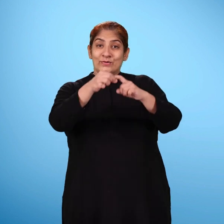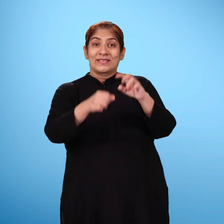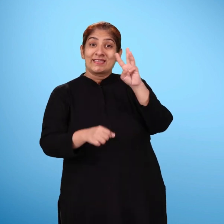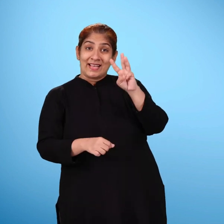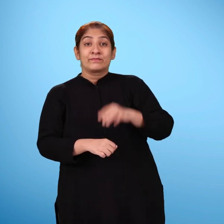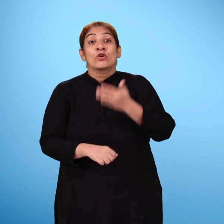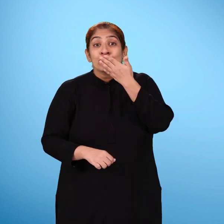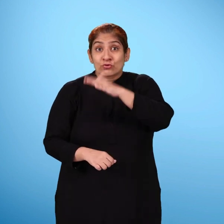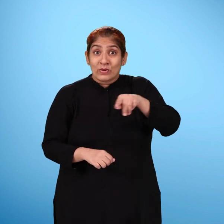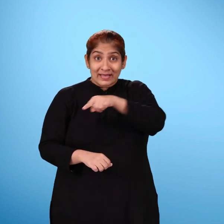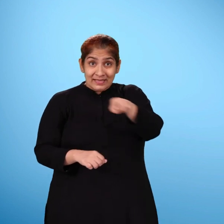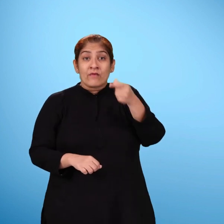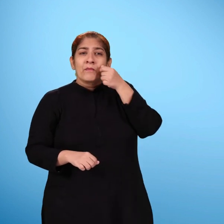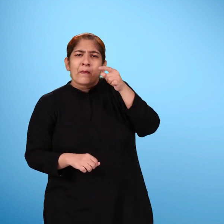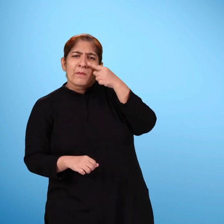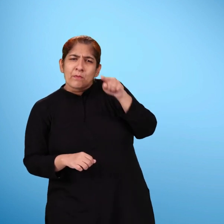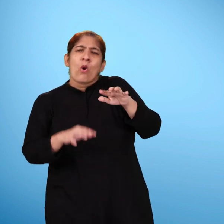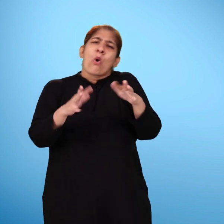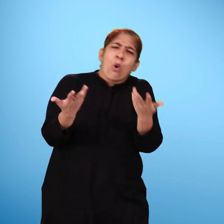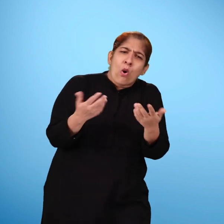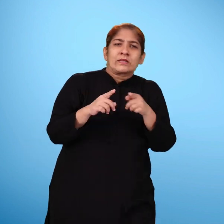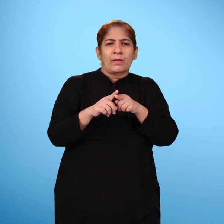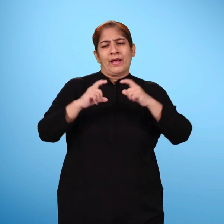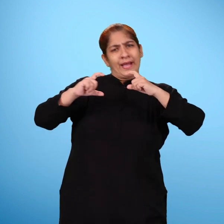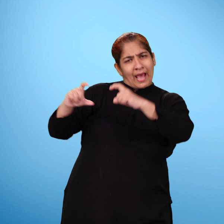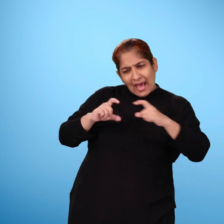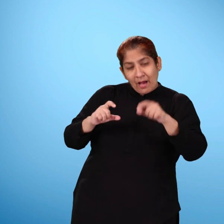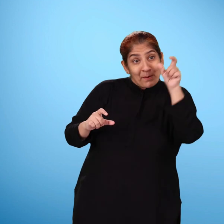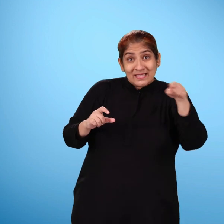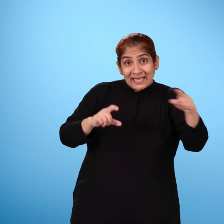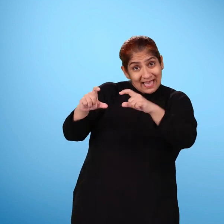Question 3. As a stakeholder, parent or guardian of children,